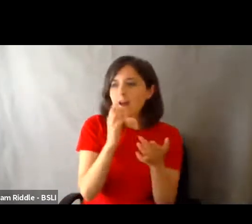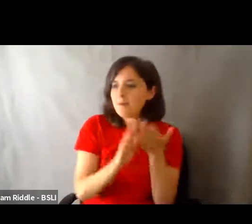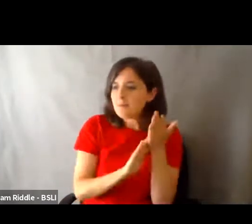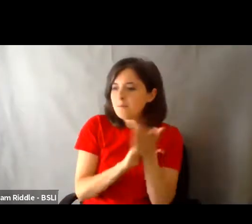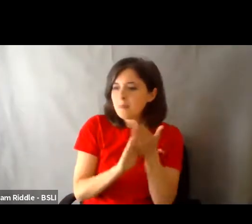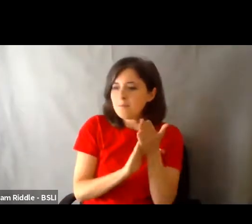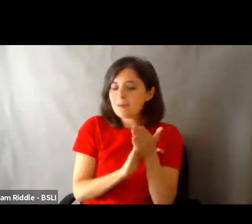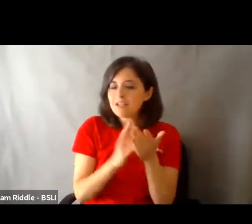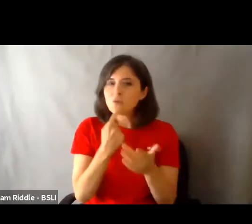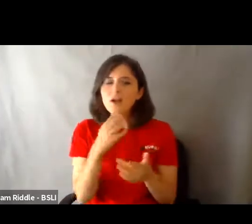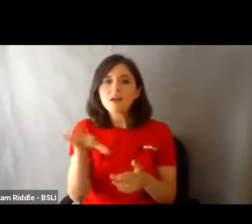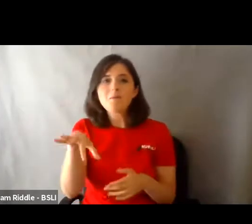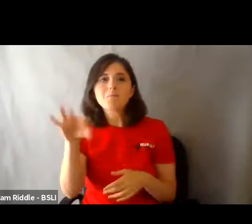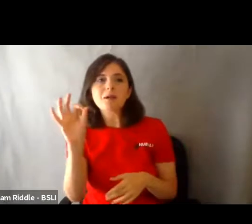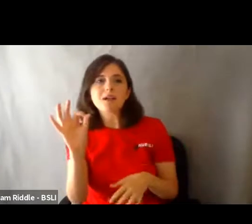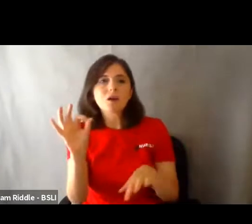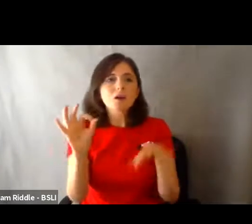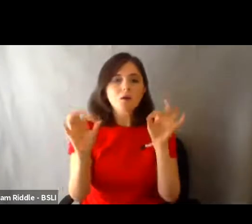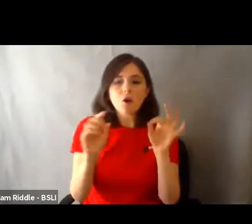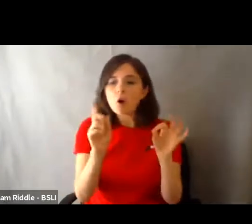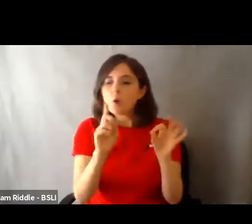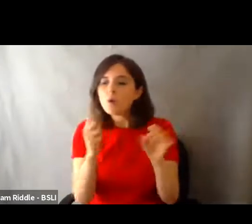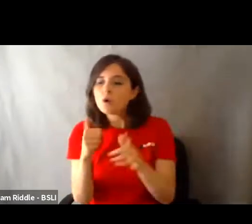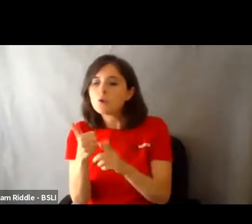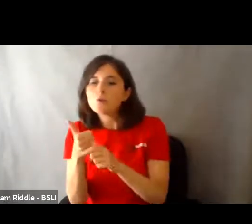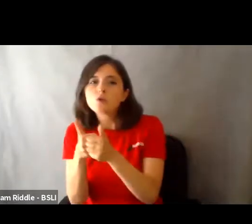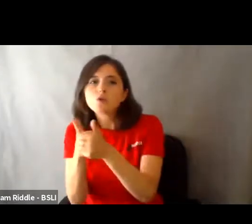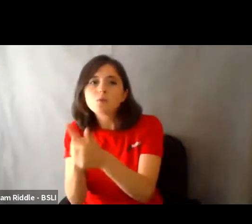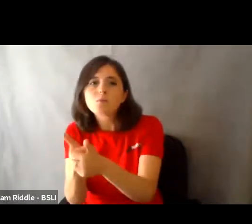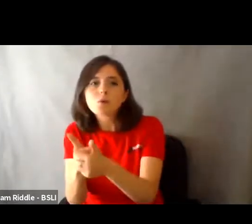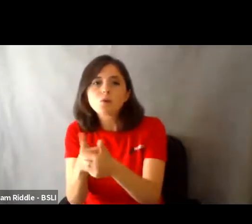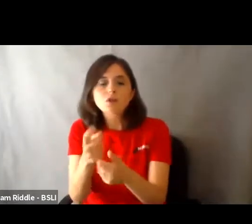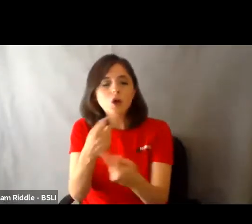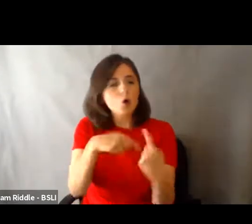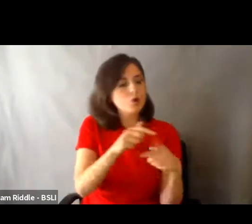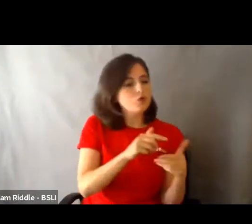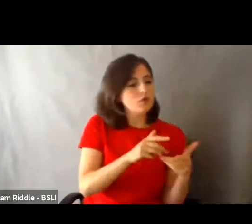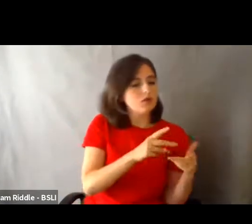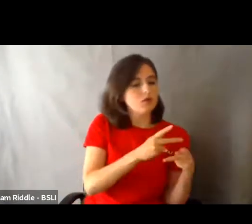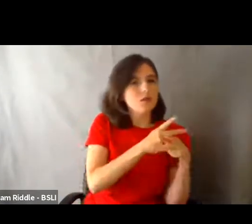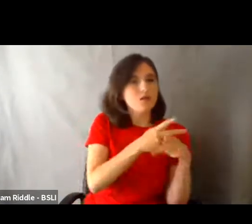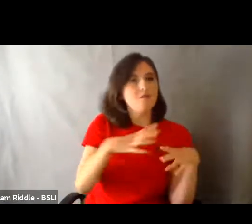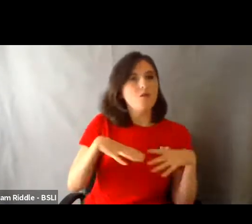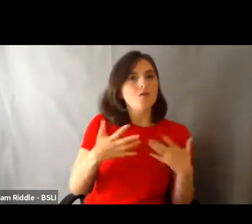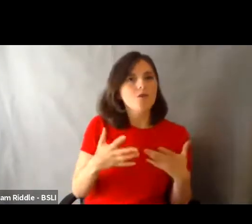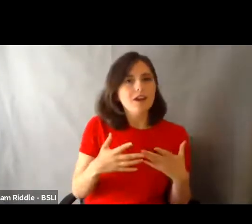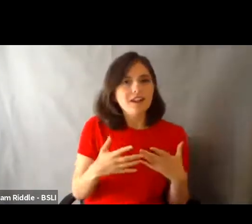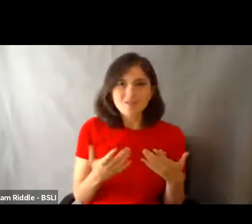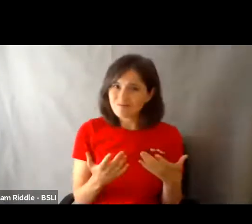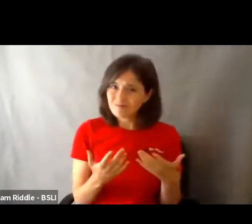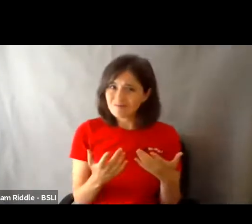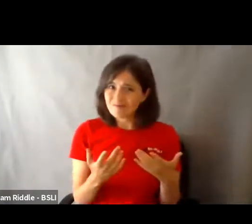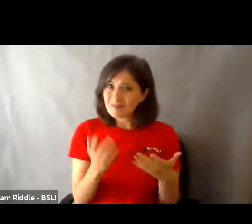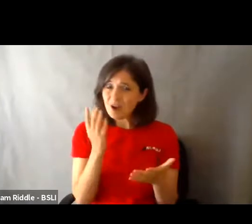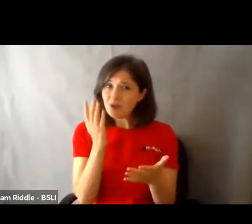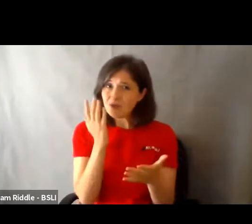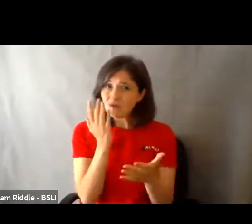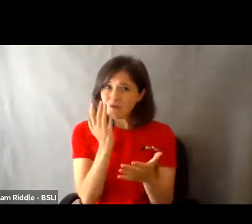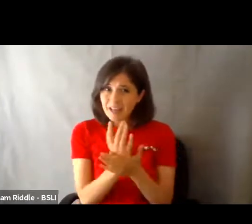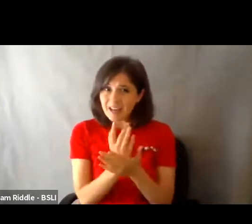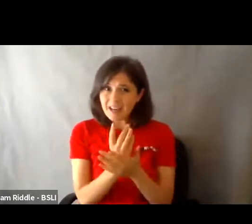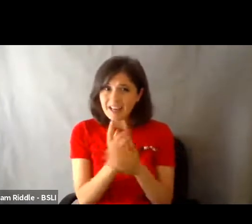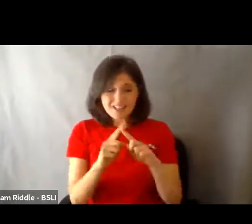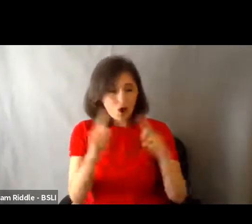choose bits and support, and that it should be seen in opposition, really, to the idea of the state